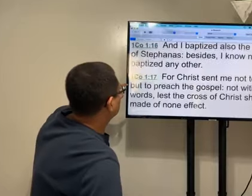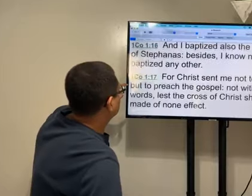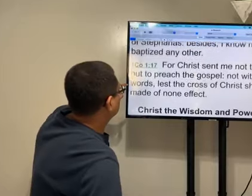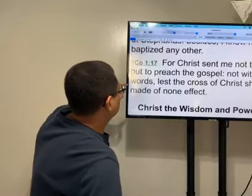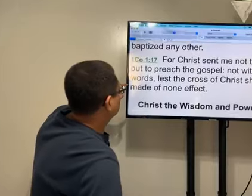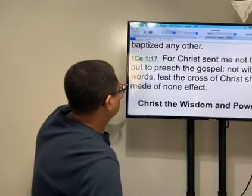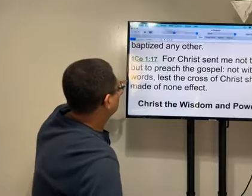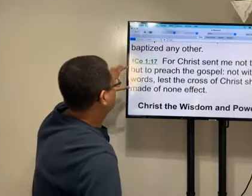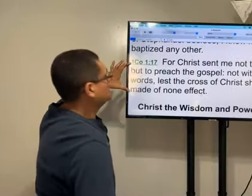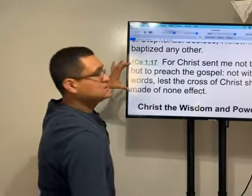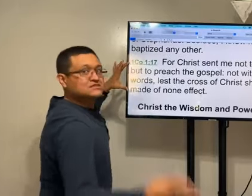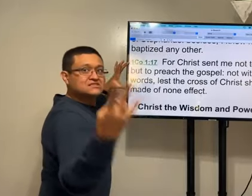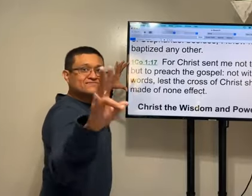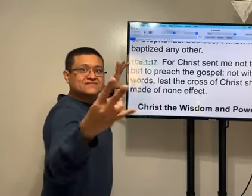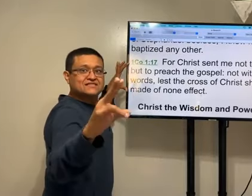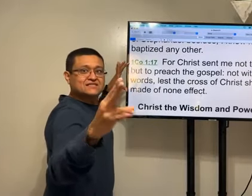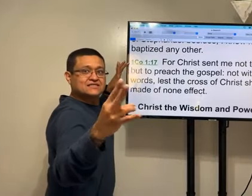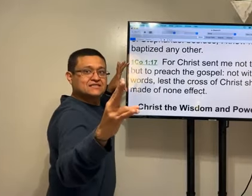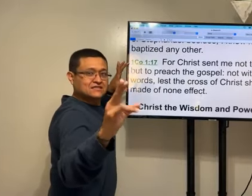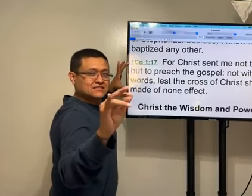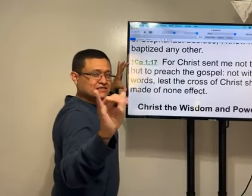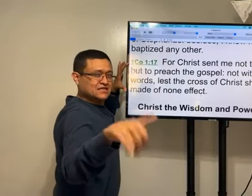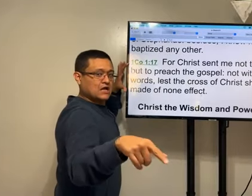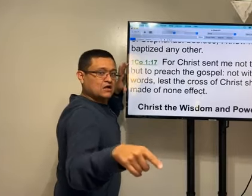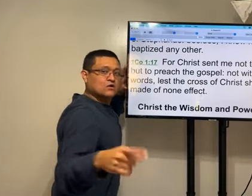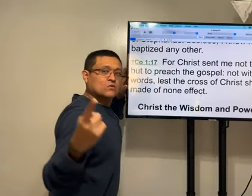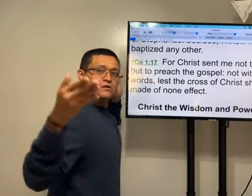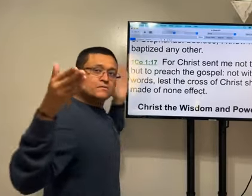all the way down to 17.